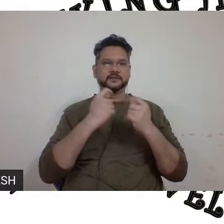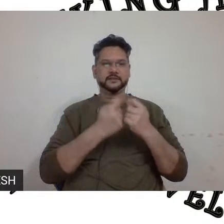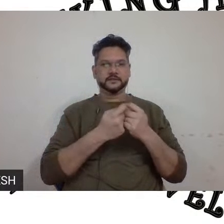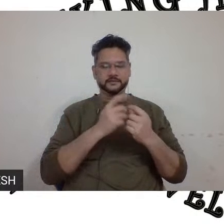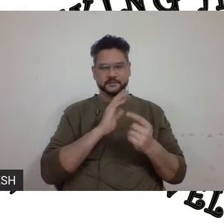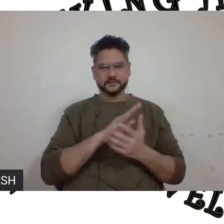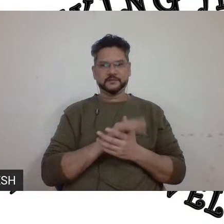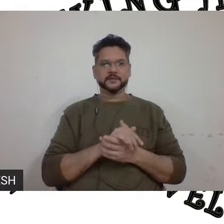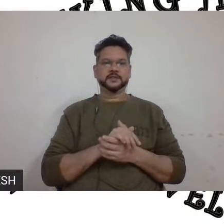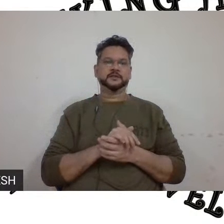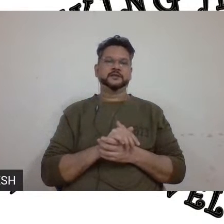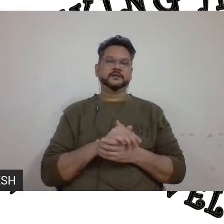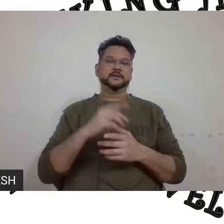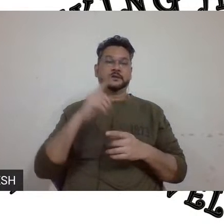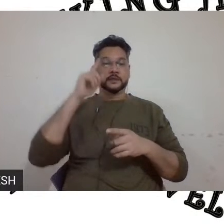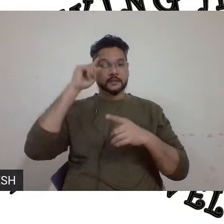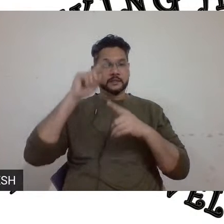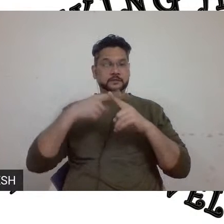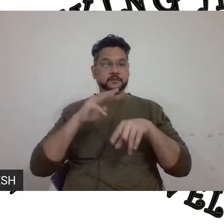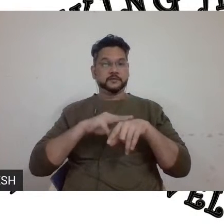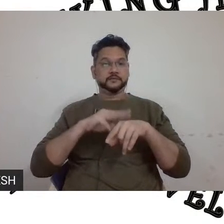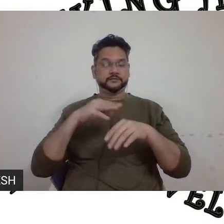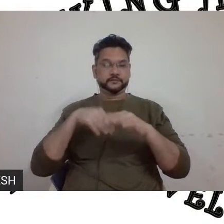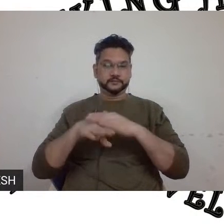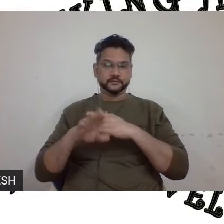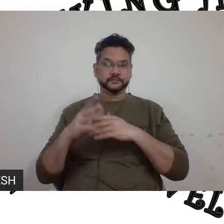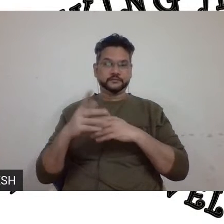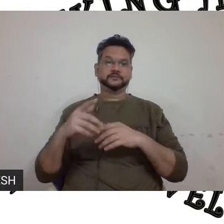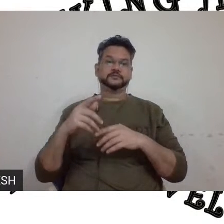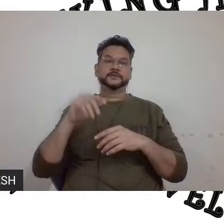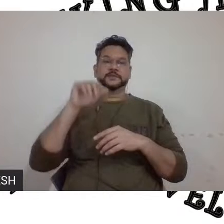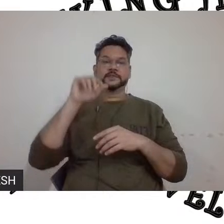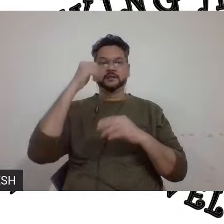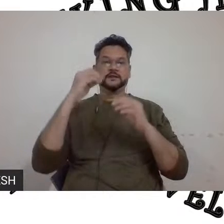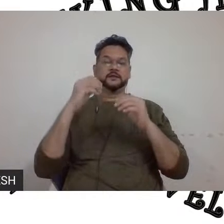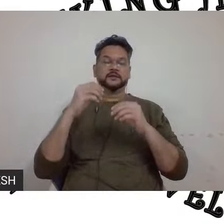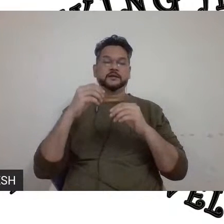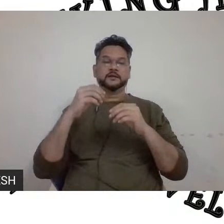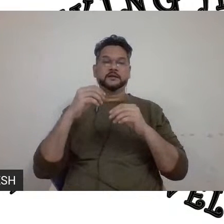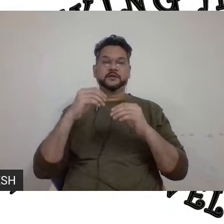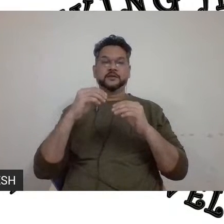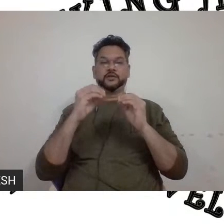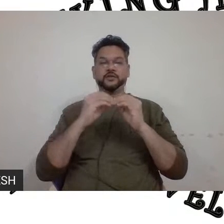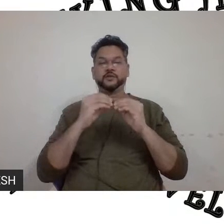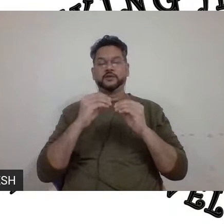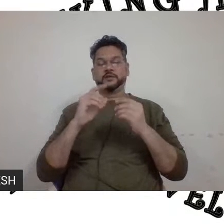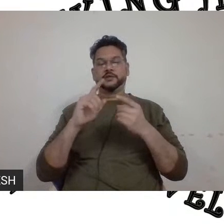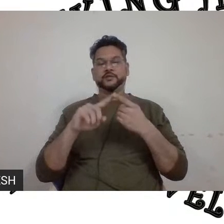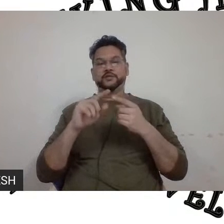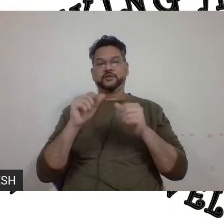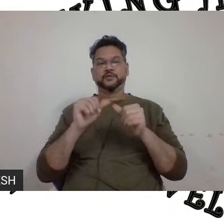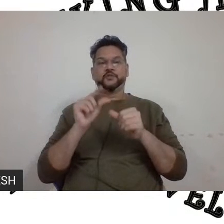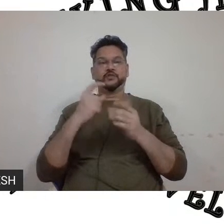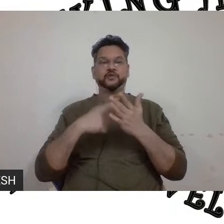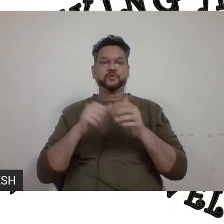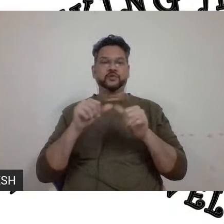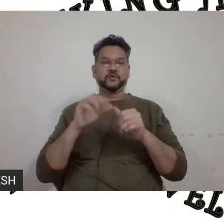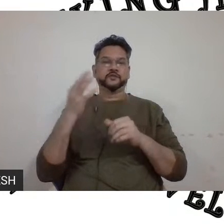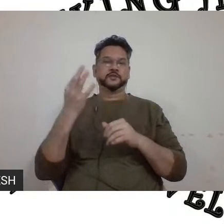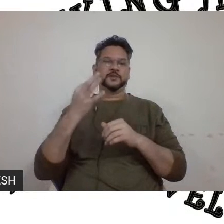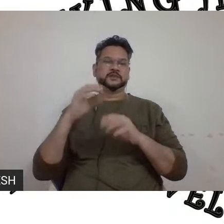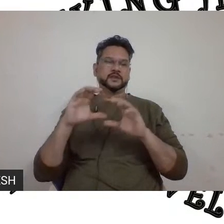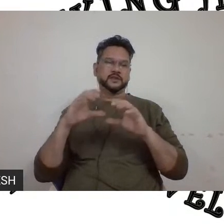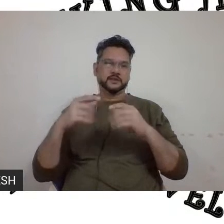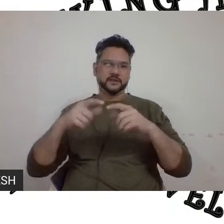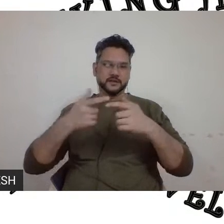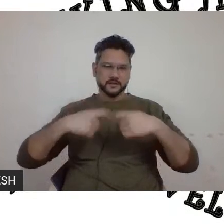Indian Standards of Special Committee, Vice President of Uttar Pradesh Cricket Association for